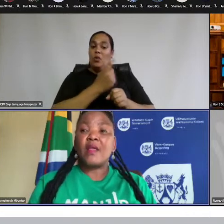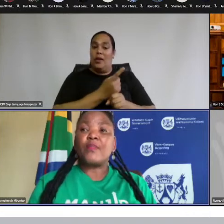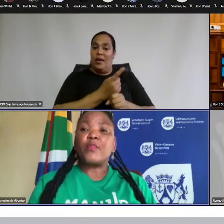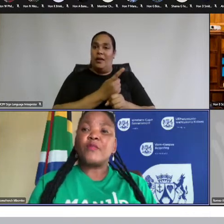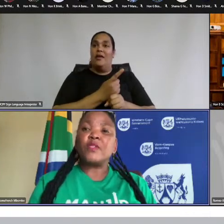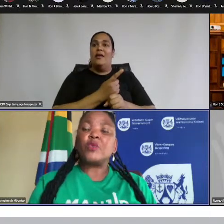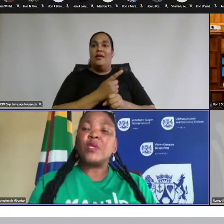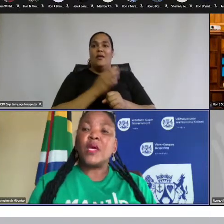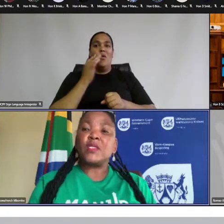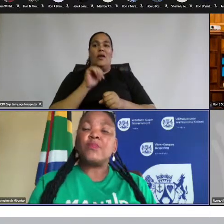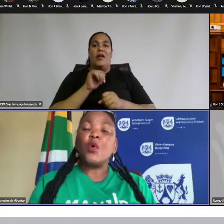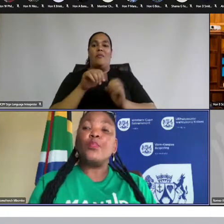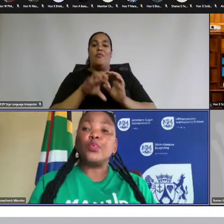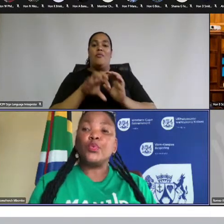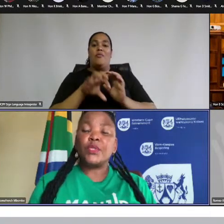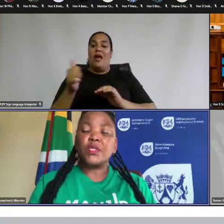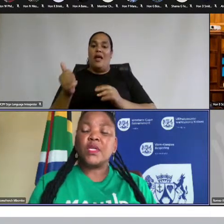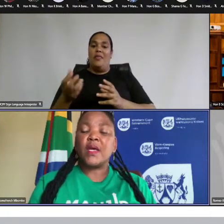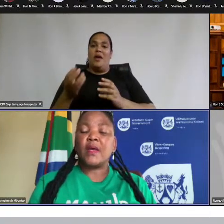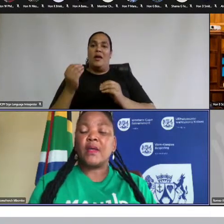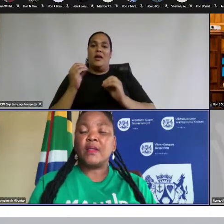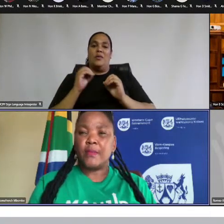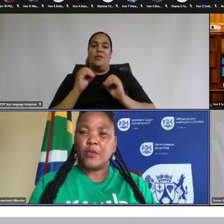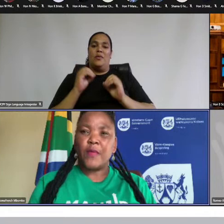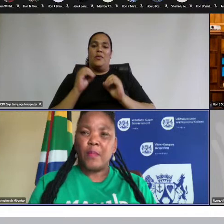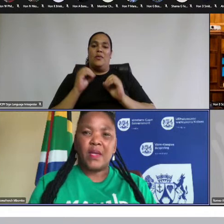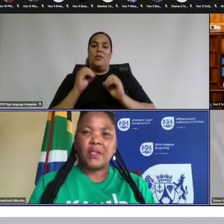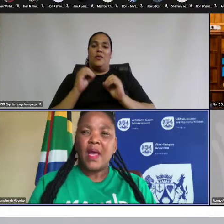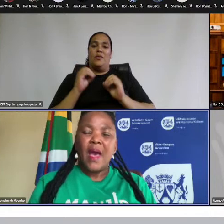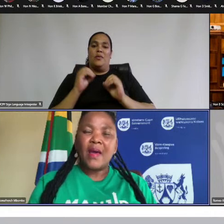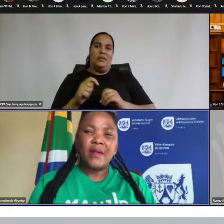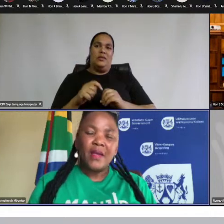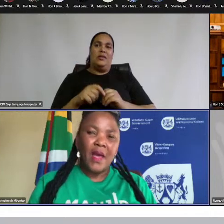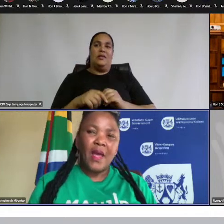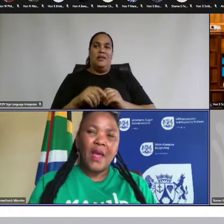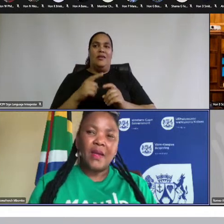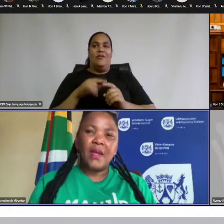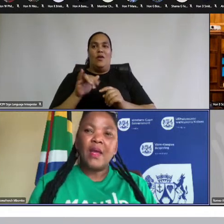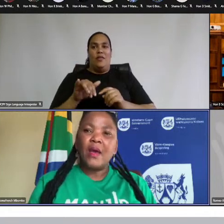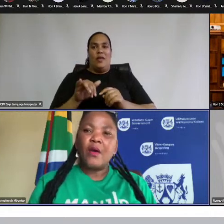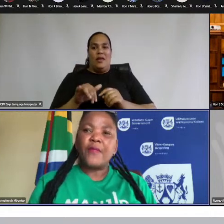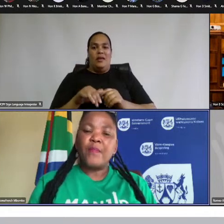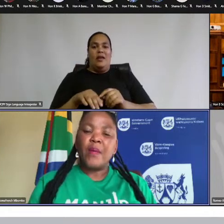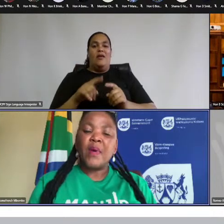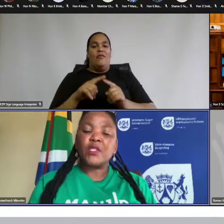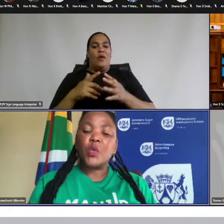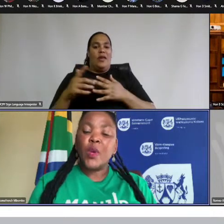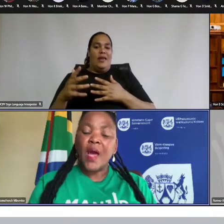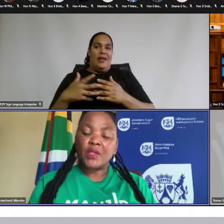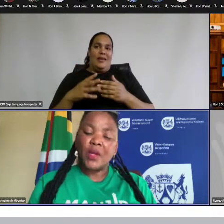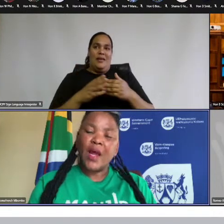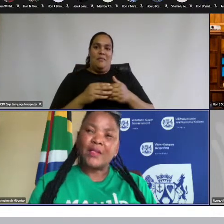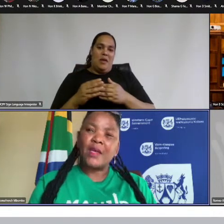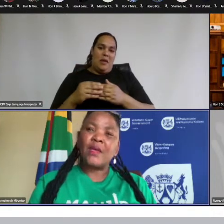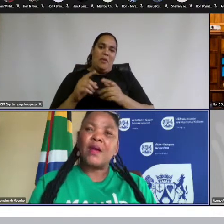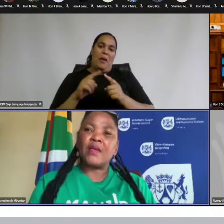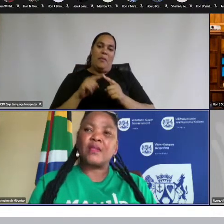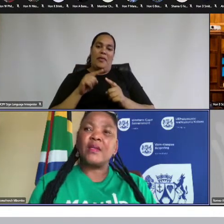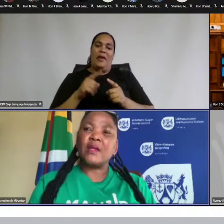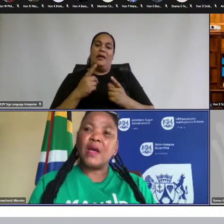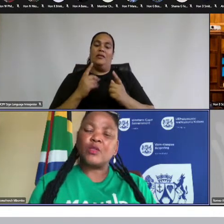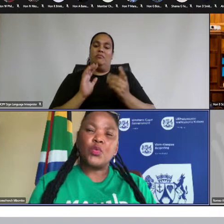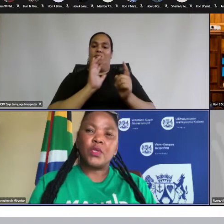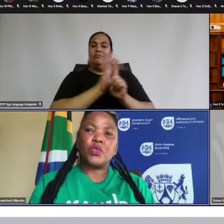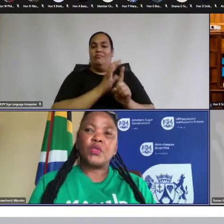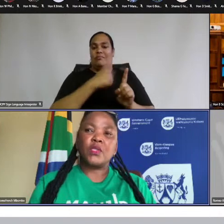whilst the other provinces will get more boost in terms of the money. I didn't hear any of the members who were actually attacking us